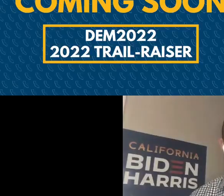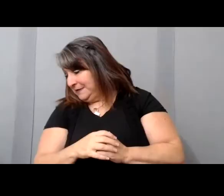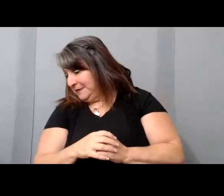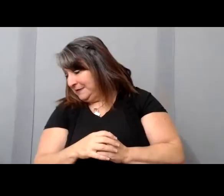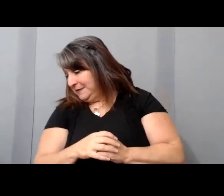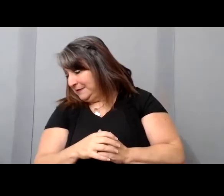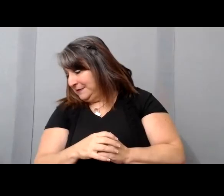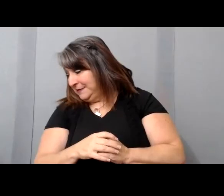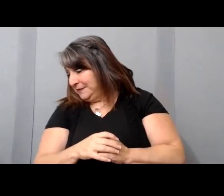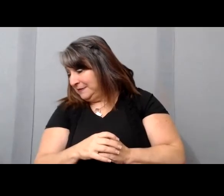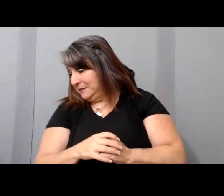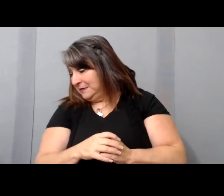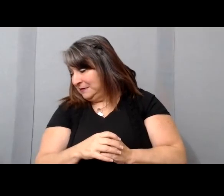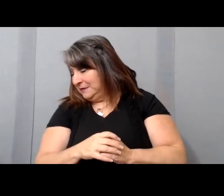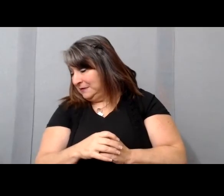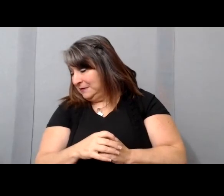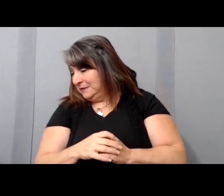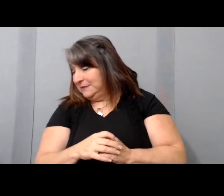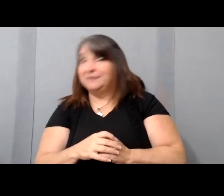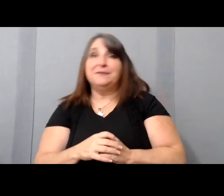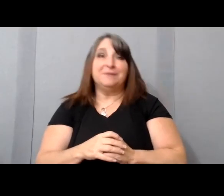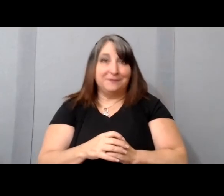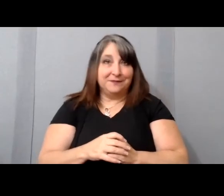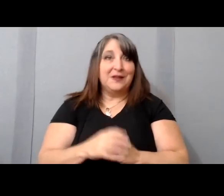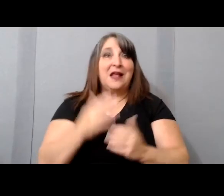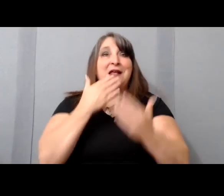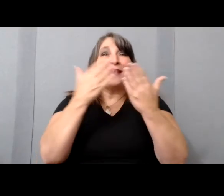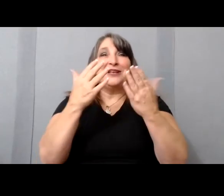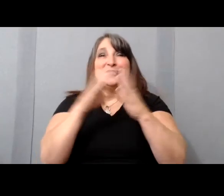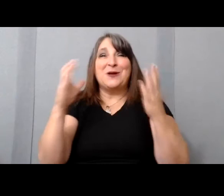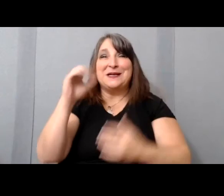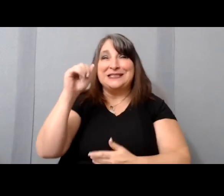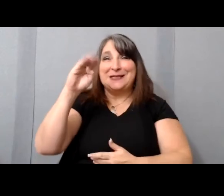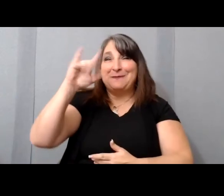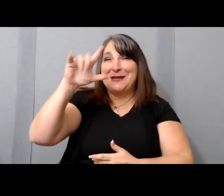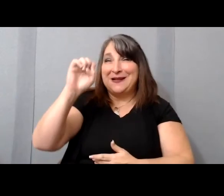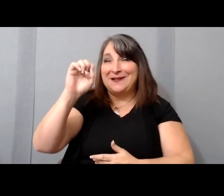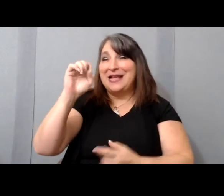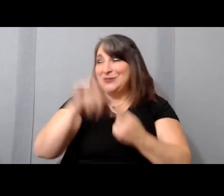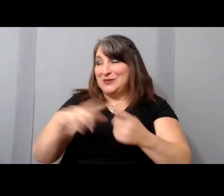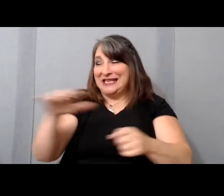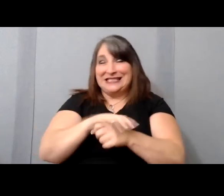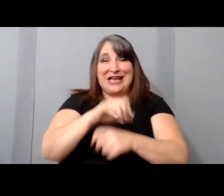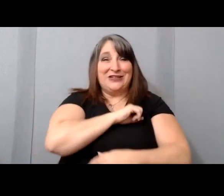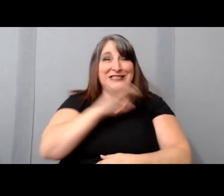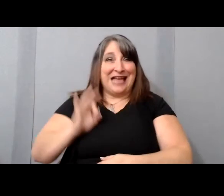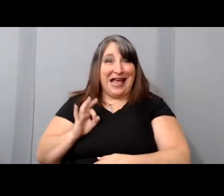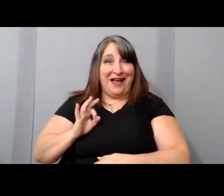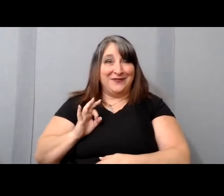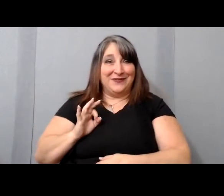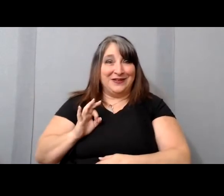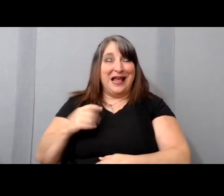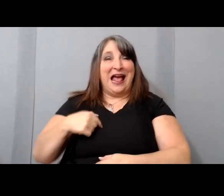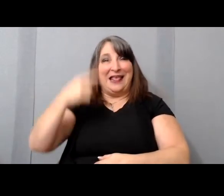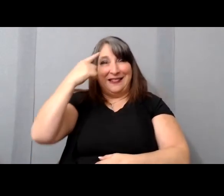All right, thank you so much, Camille, and really to the entire staff. I think we've